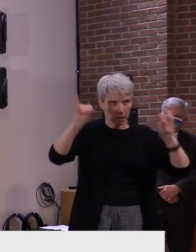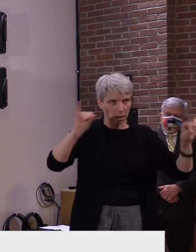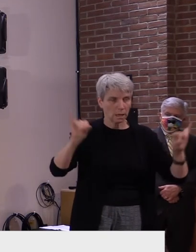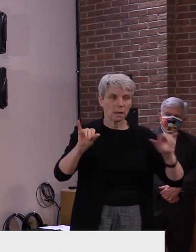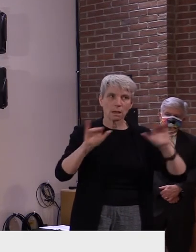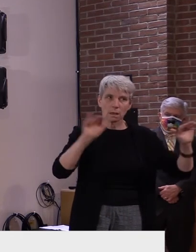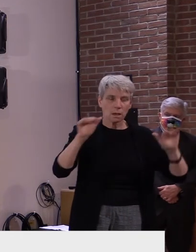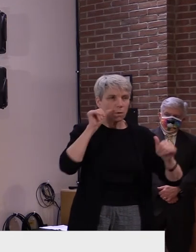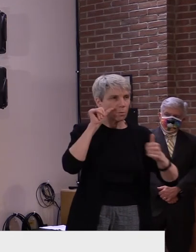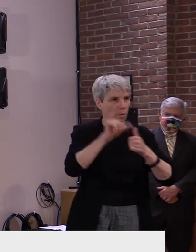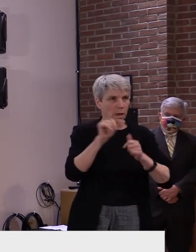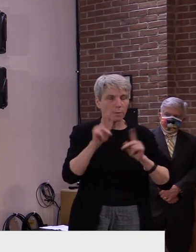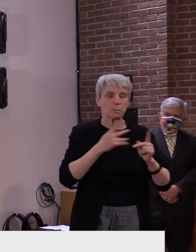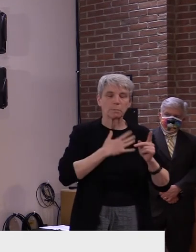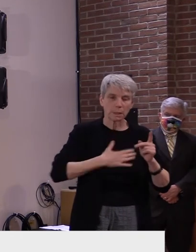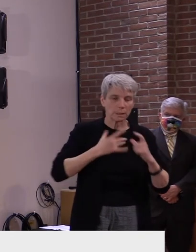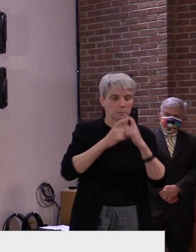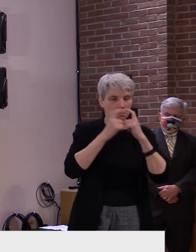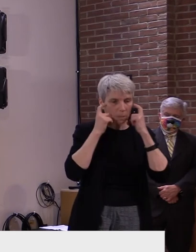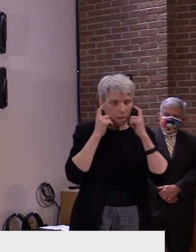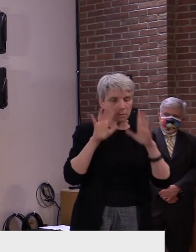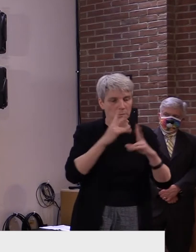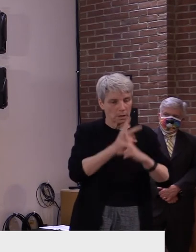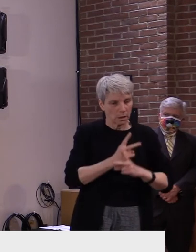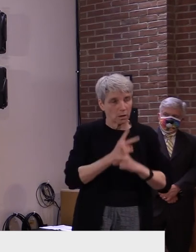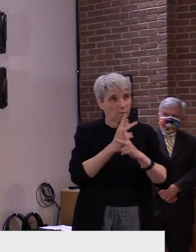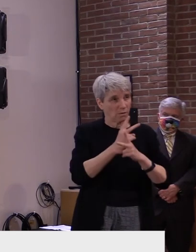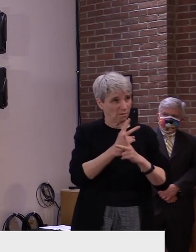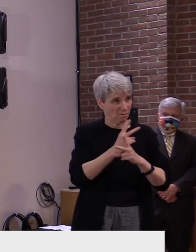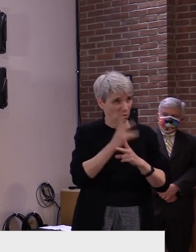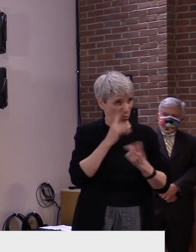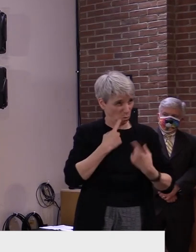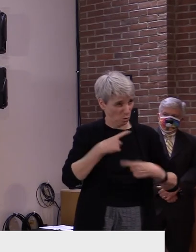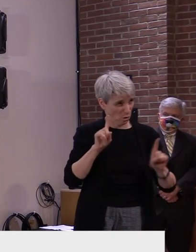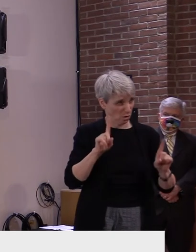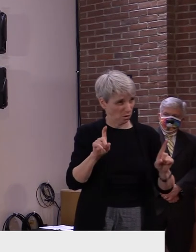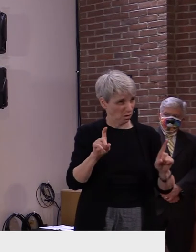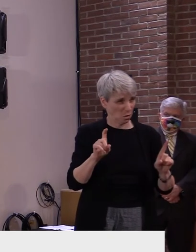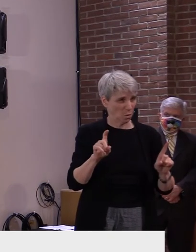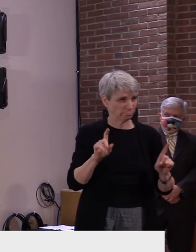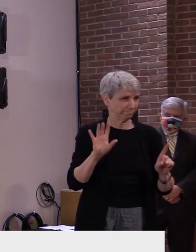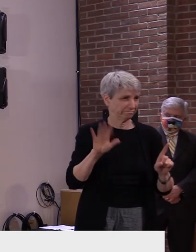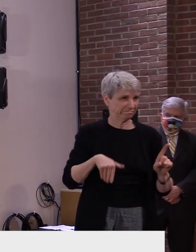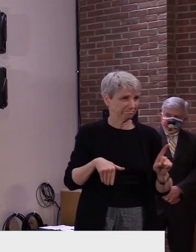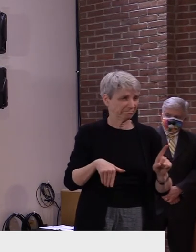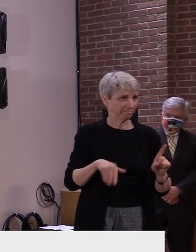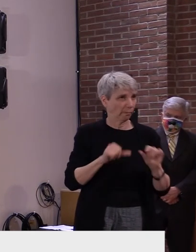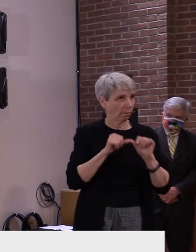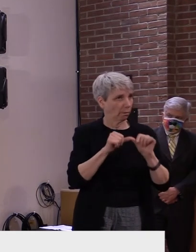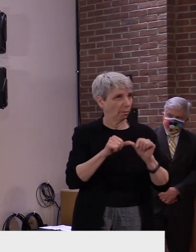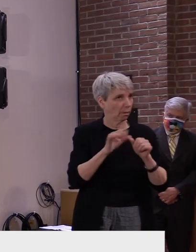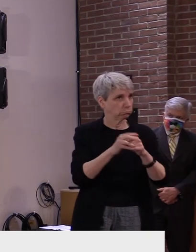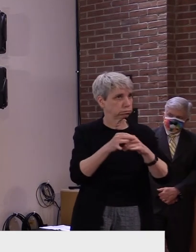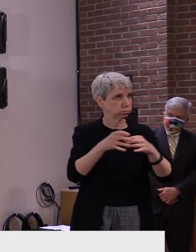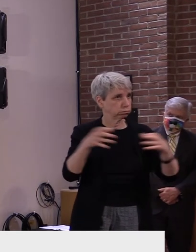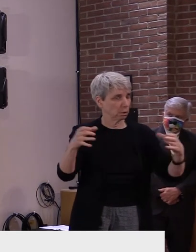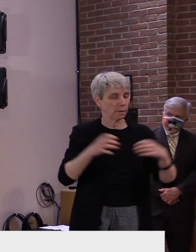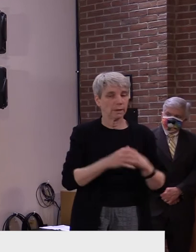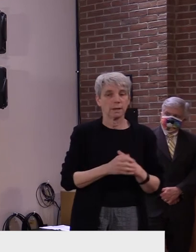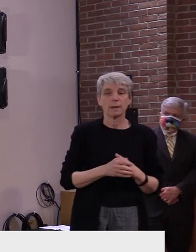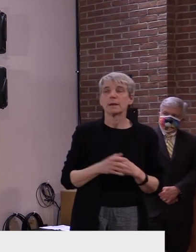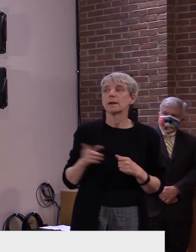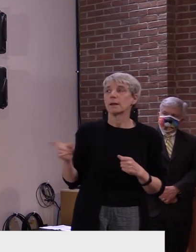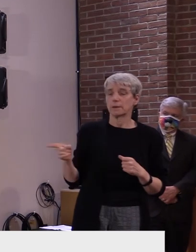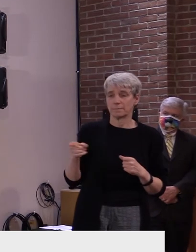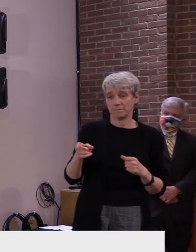distance will really move the needle on rising cases yeah um well you you point out the fact that this